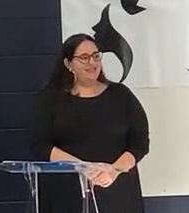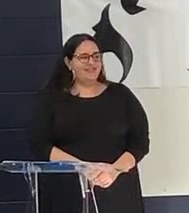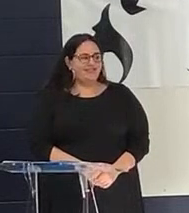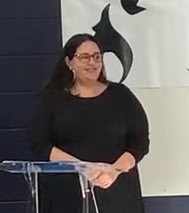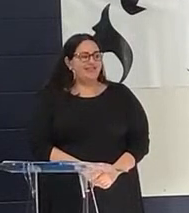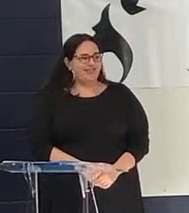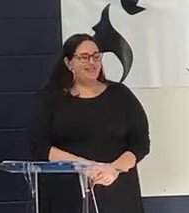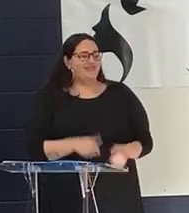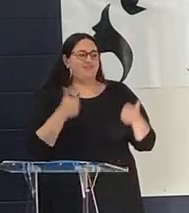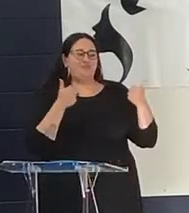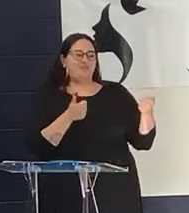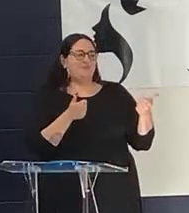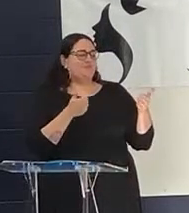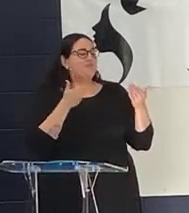And my friends.